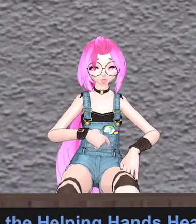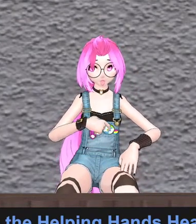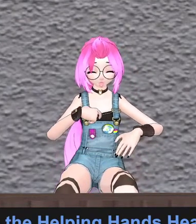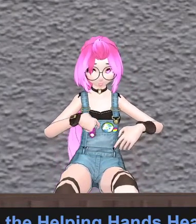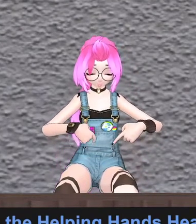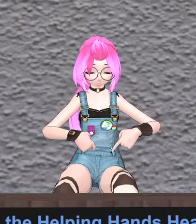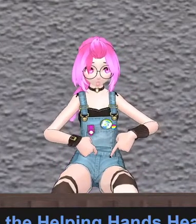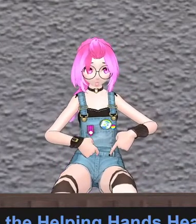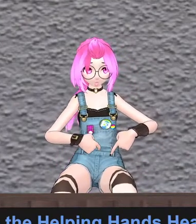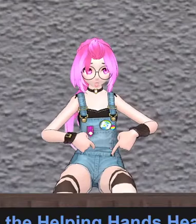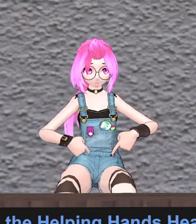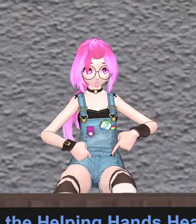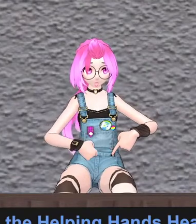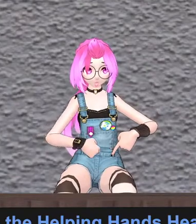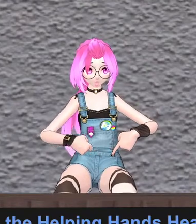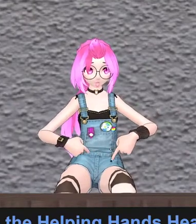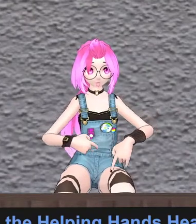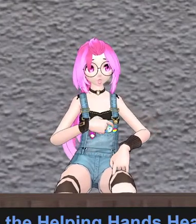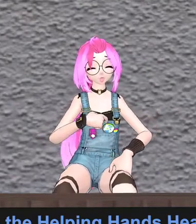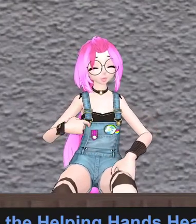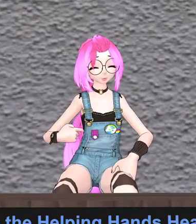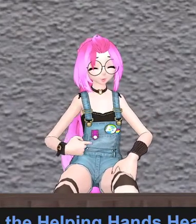And you're going all the way down to about your tummy area,